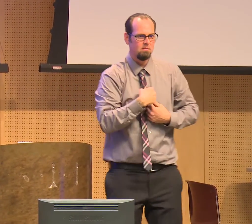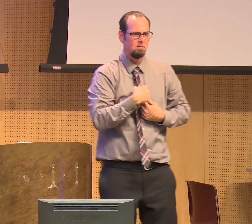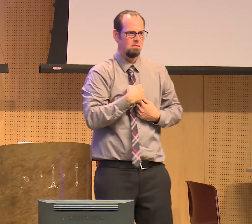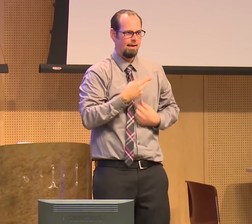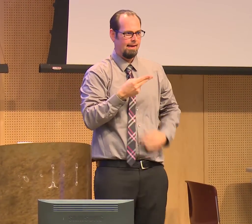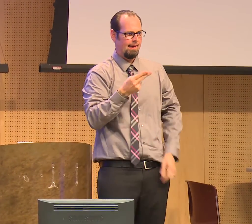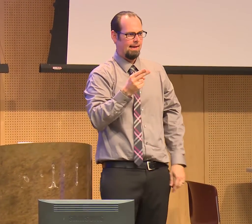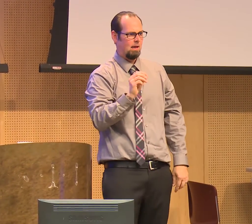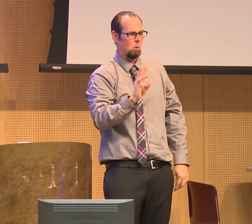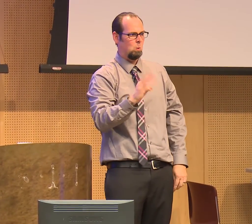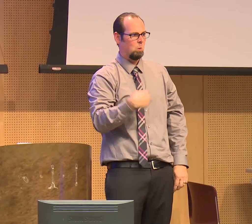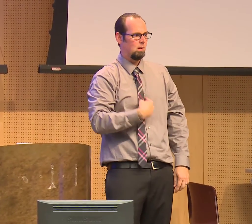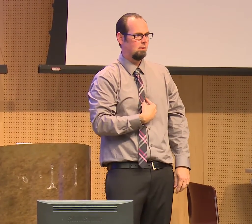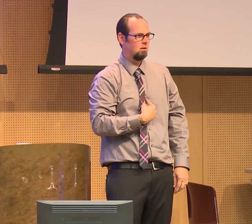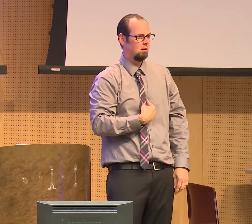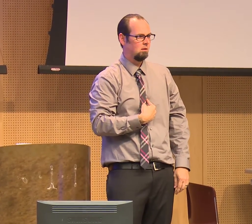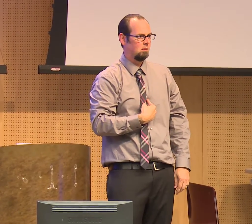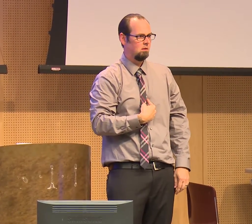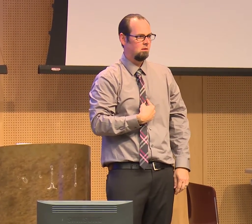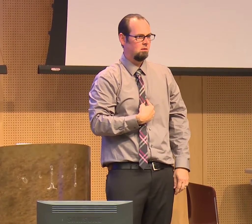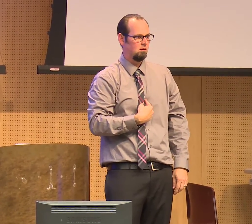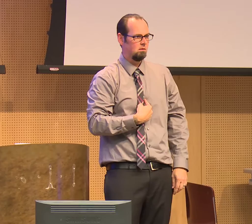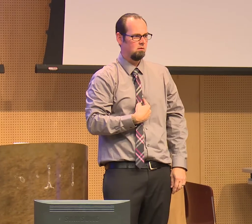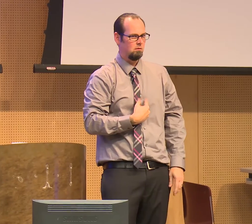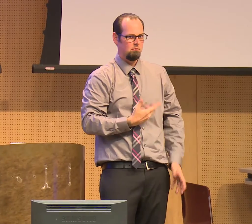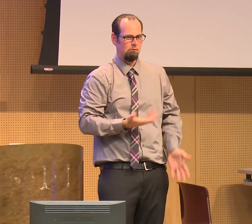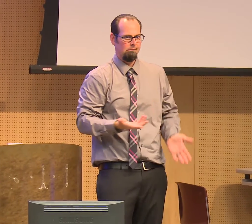But me, I would have to listen to it.